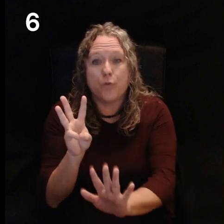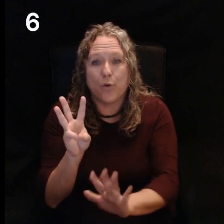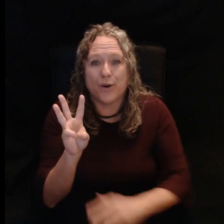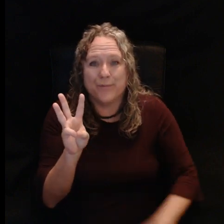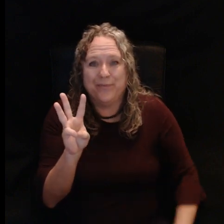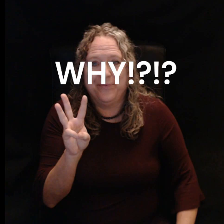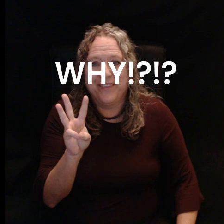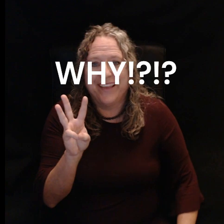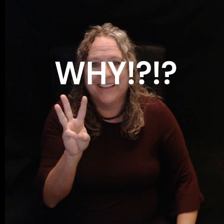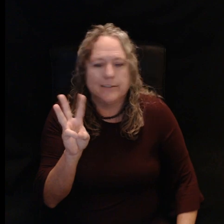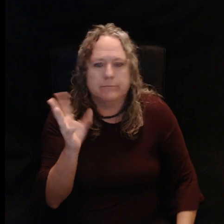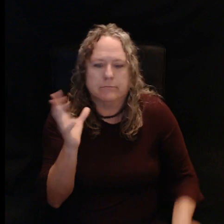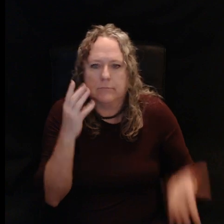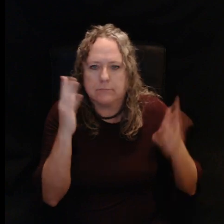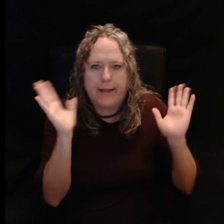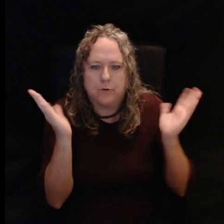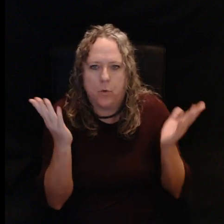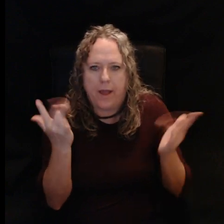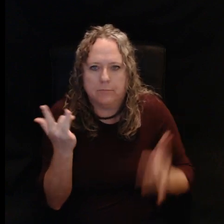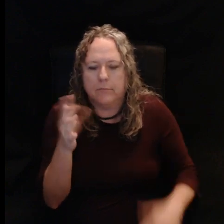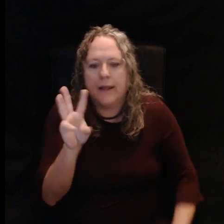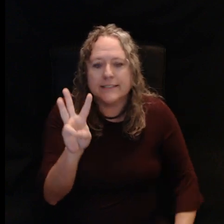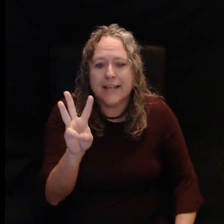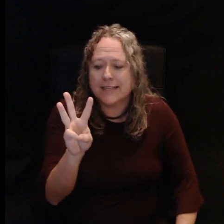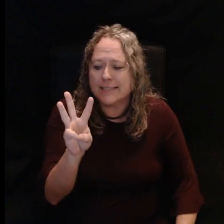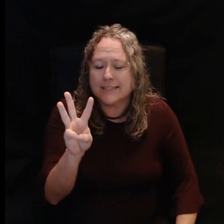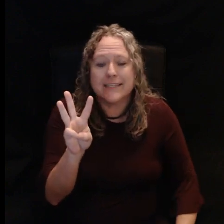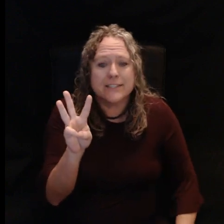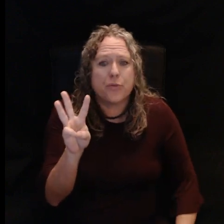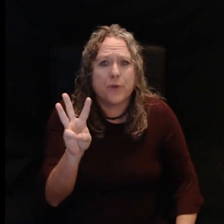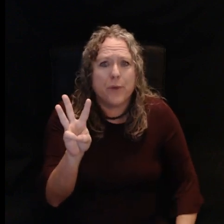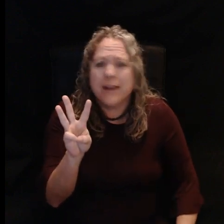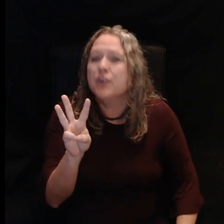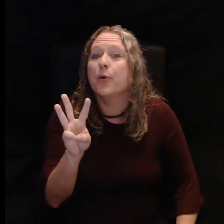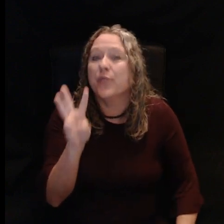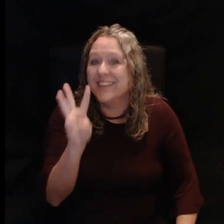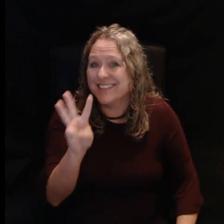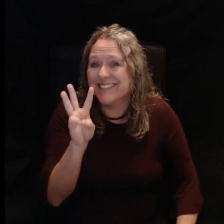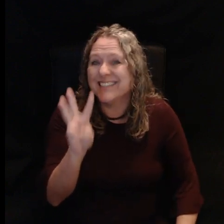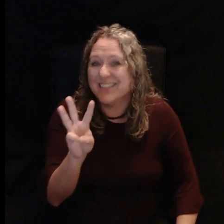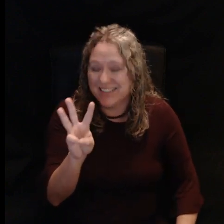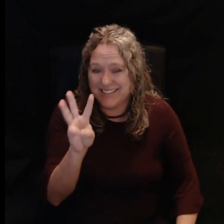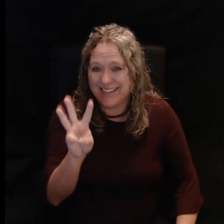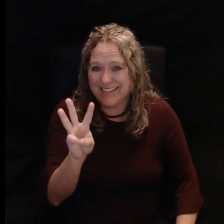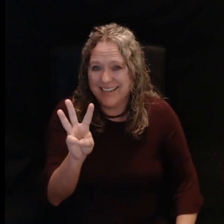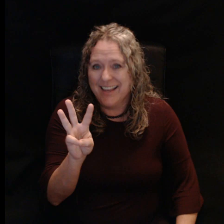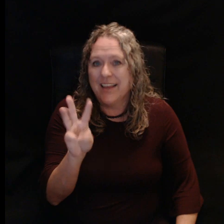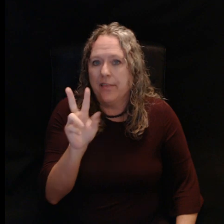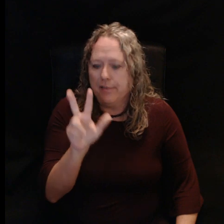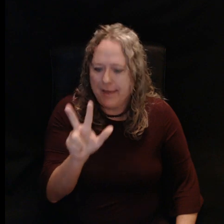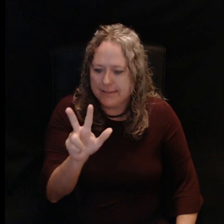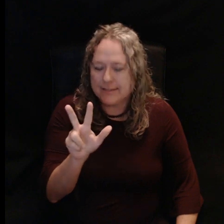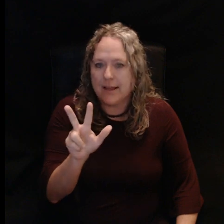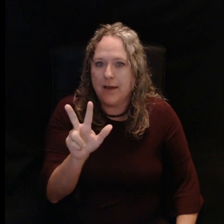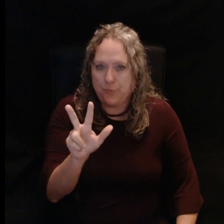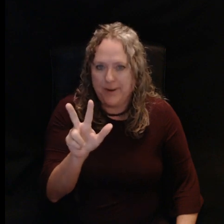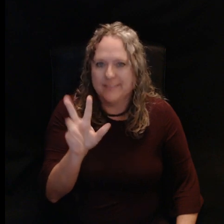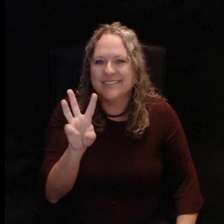forward. I don't know why. And it's not a 6. It's a 3, right? No, this is the 6. That's a 3.